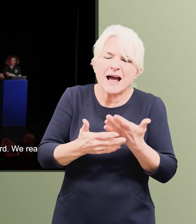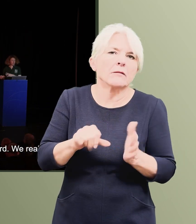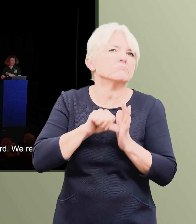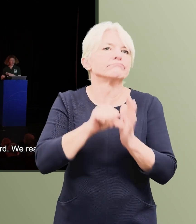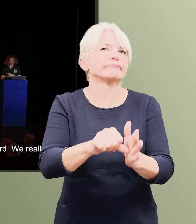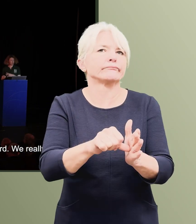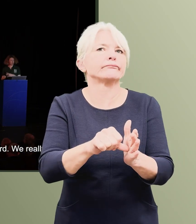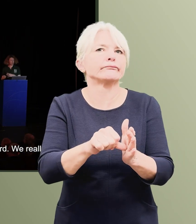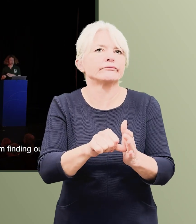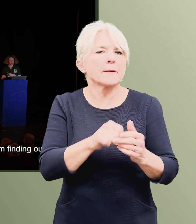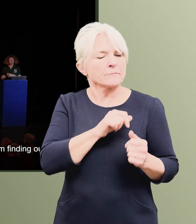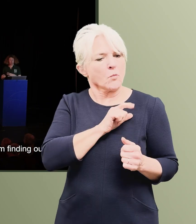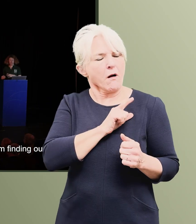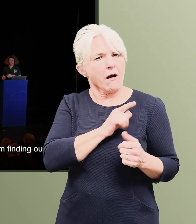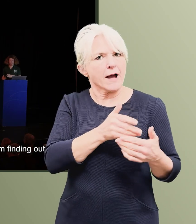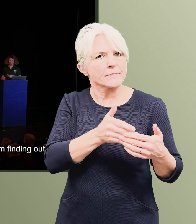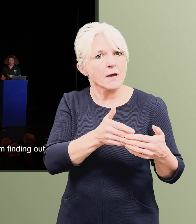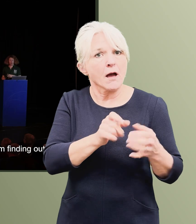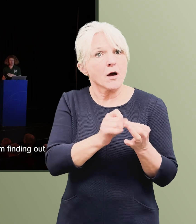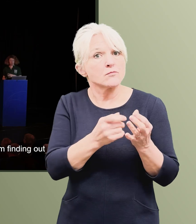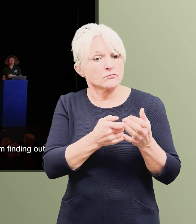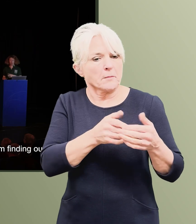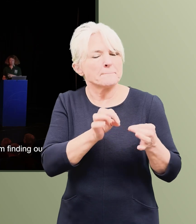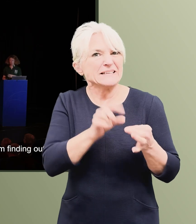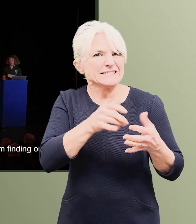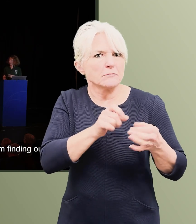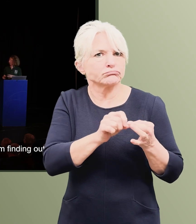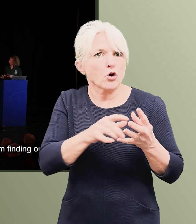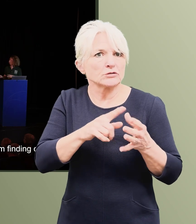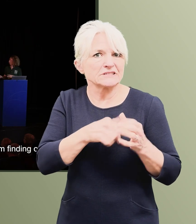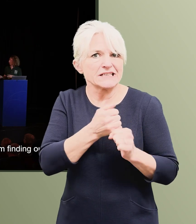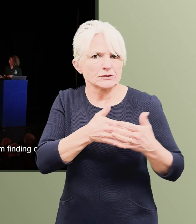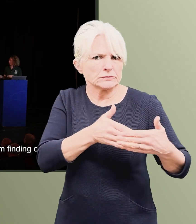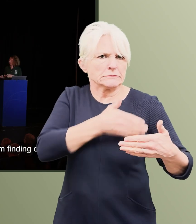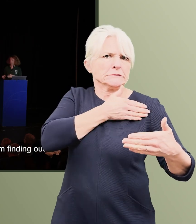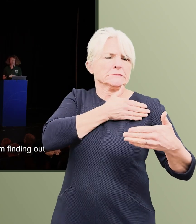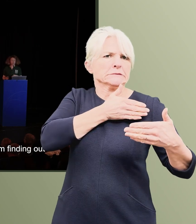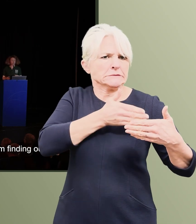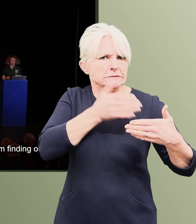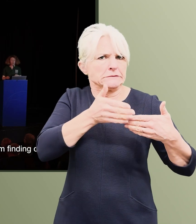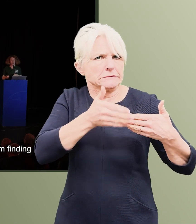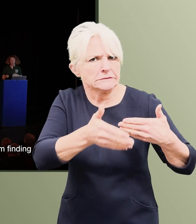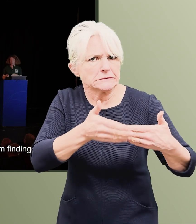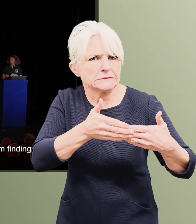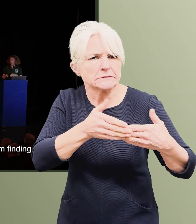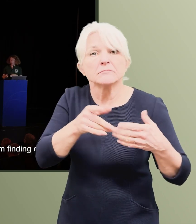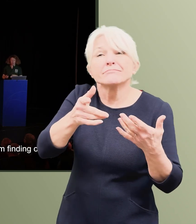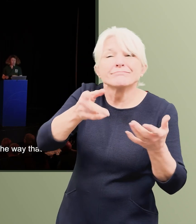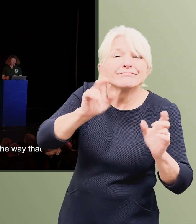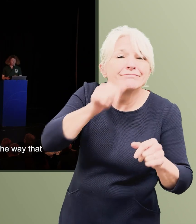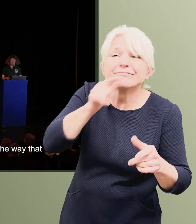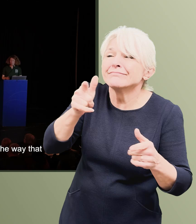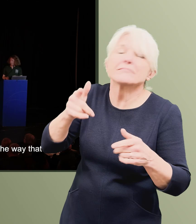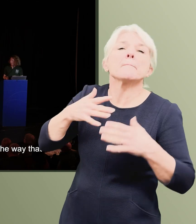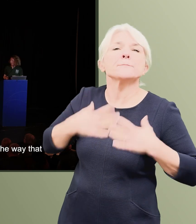Whilst we find a dead person on top of most of the hills, we have a lot of problem finding out where they live. We don't